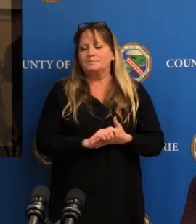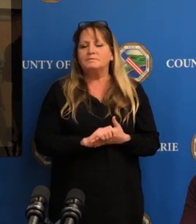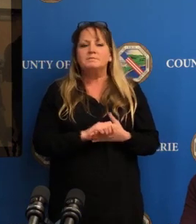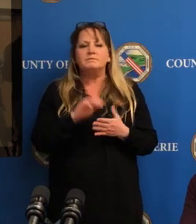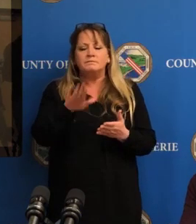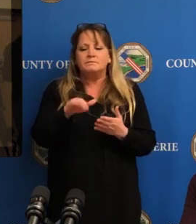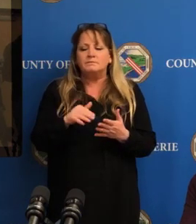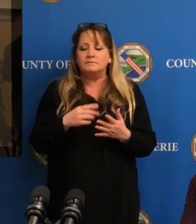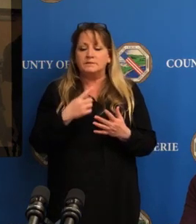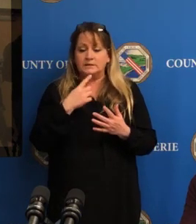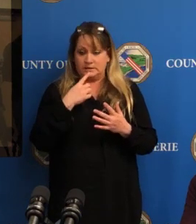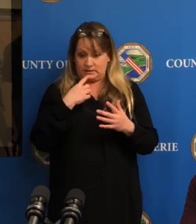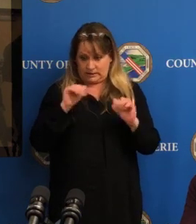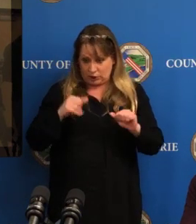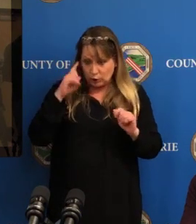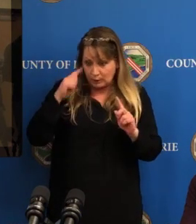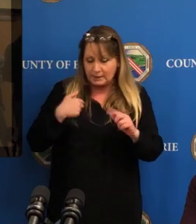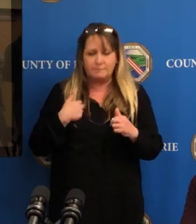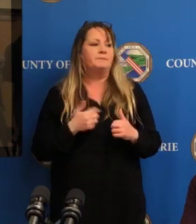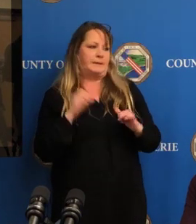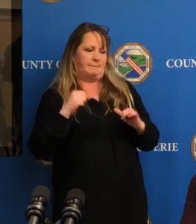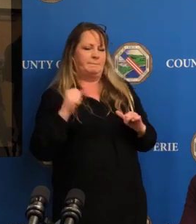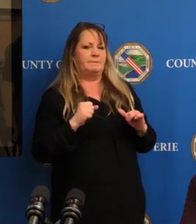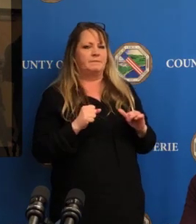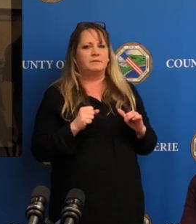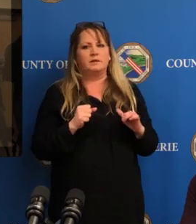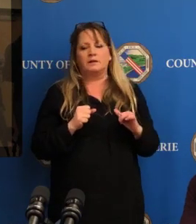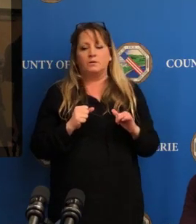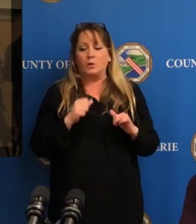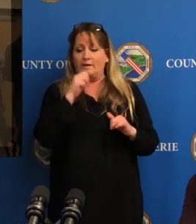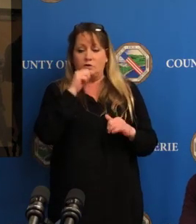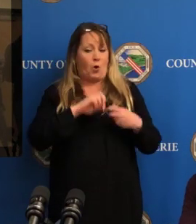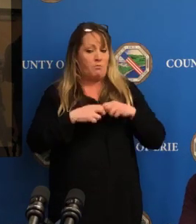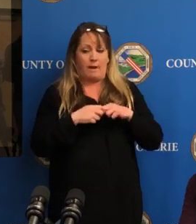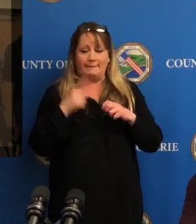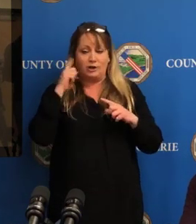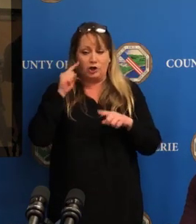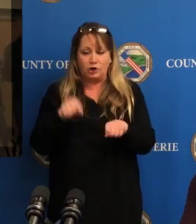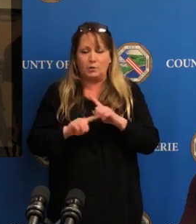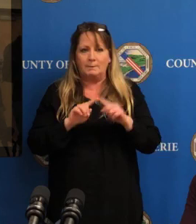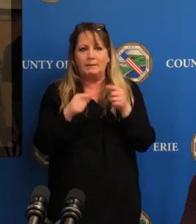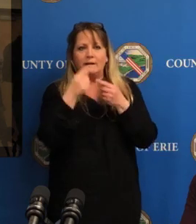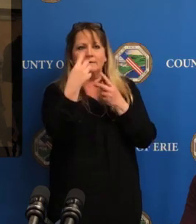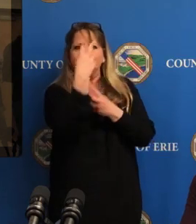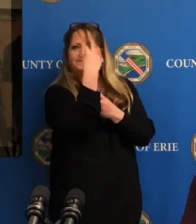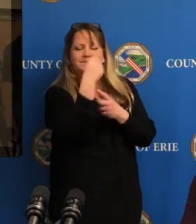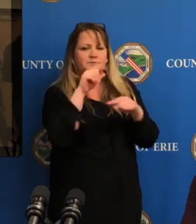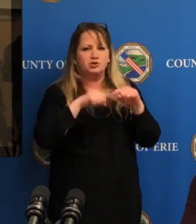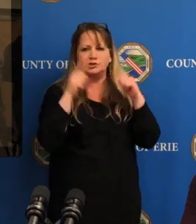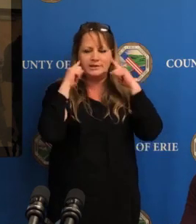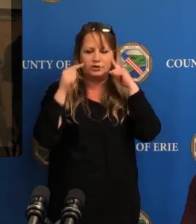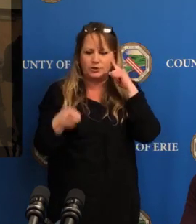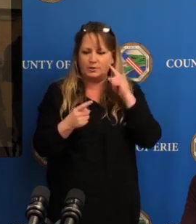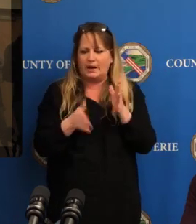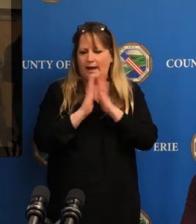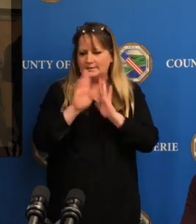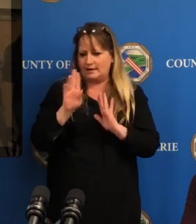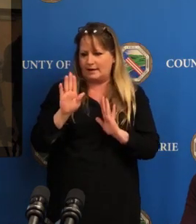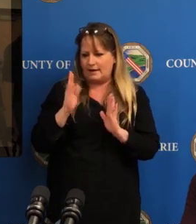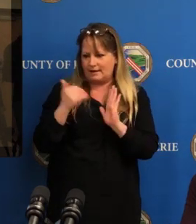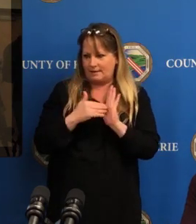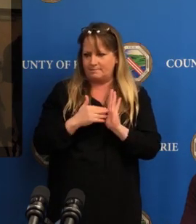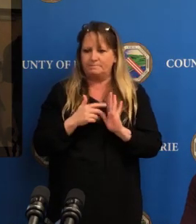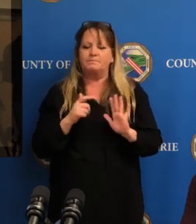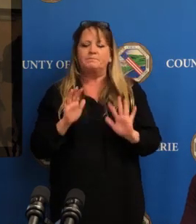Sandra, why don't you re-ask your... Yes, we can hear you. Why don't you... We had no problem hearing you, but the public could not hear us. So can you please ask your question again? All right, so I